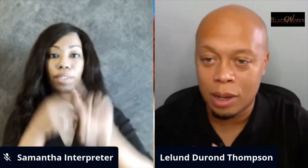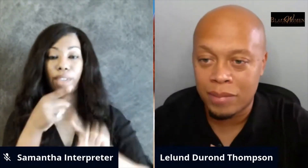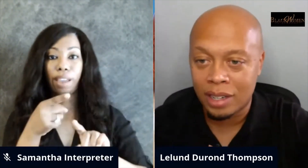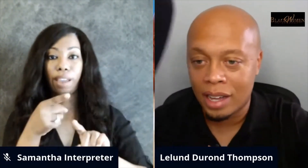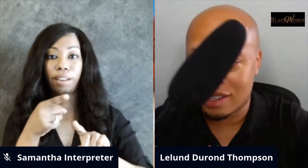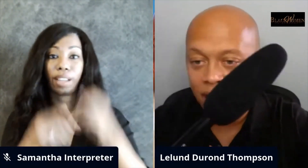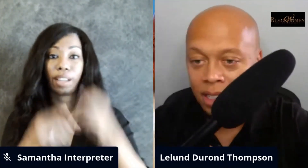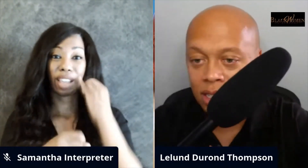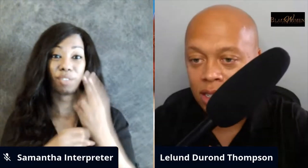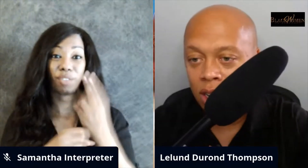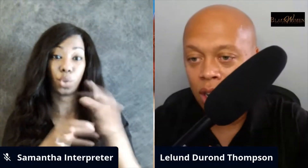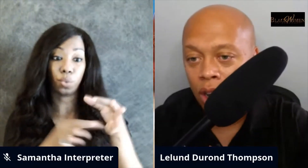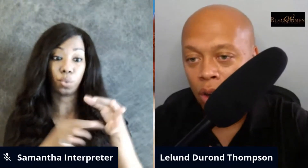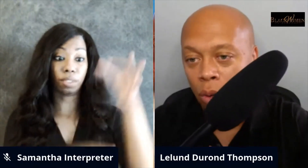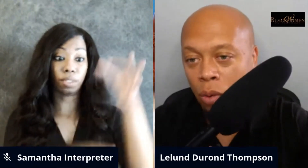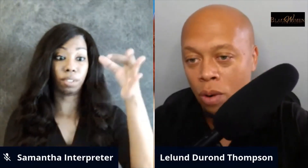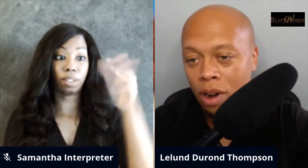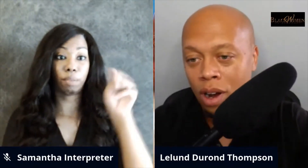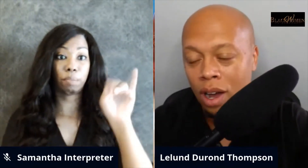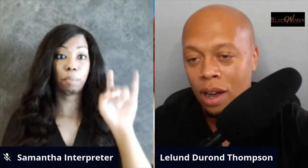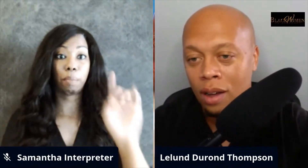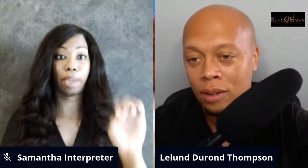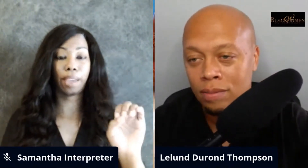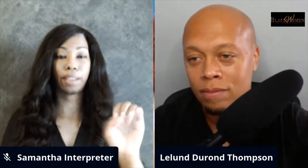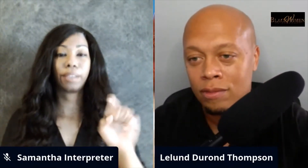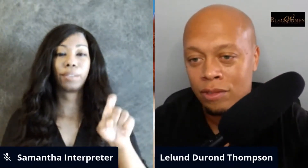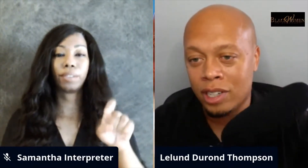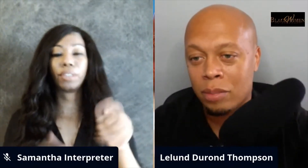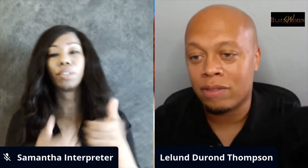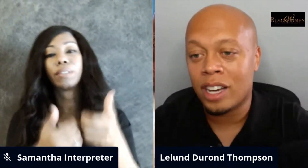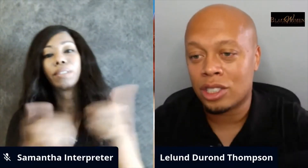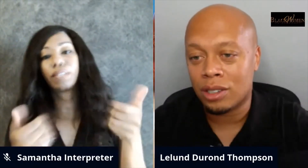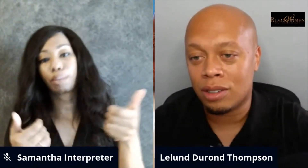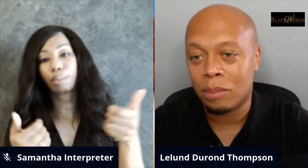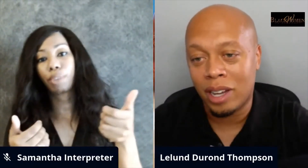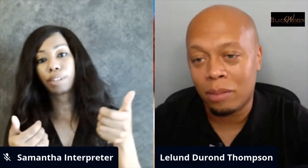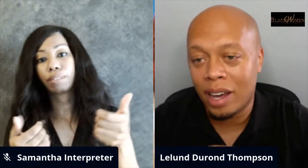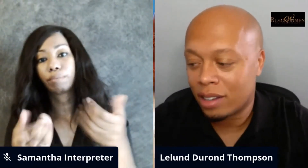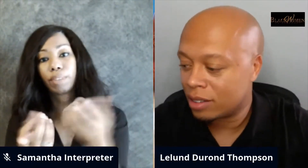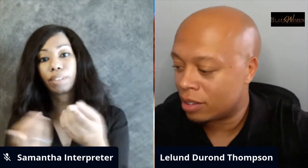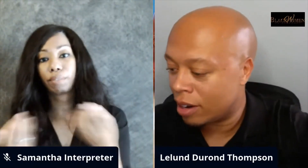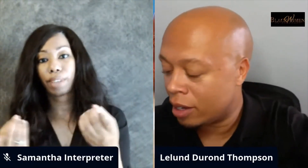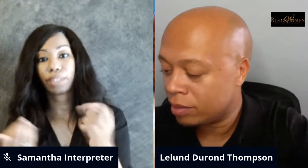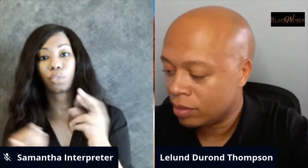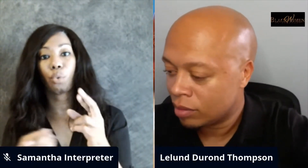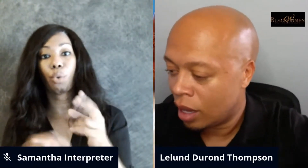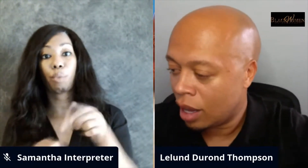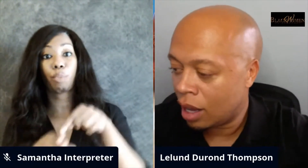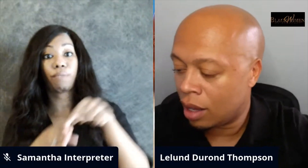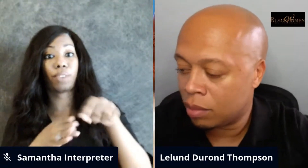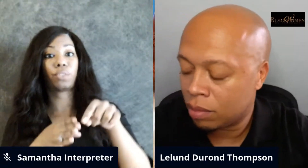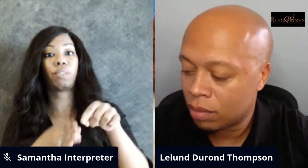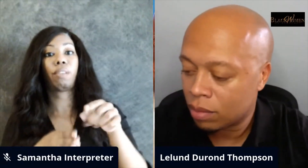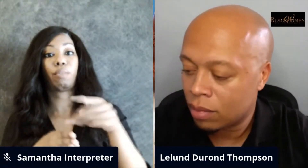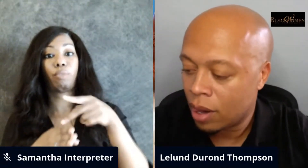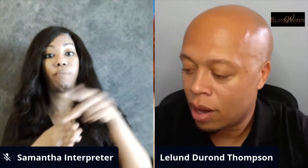using something like this, or really professional lapel mic, right?